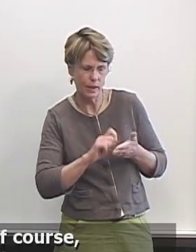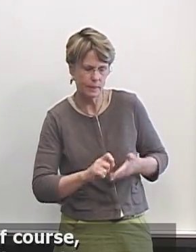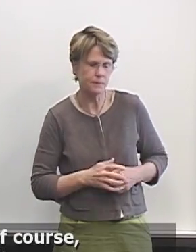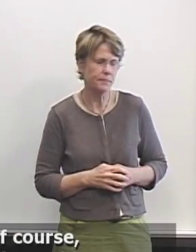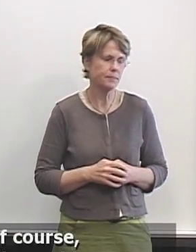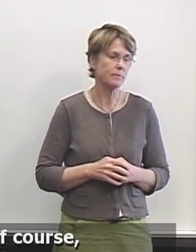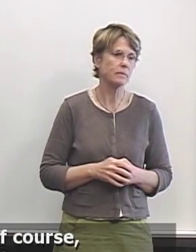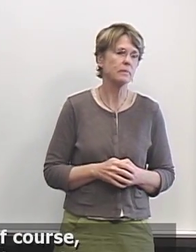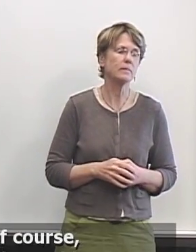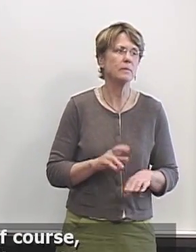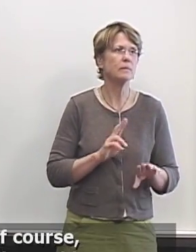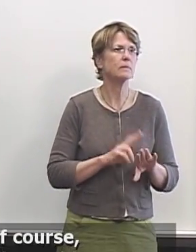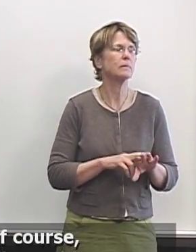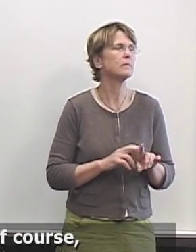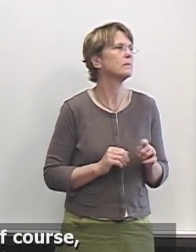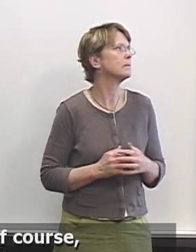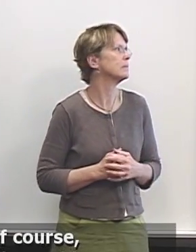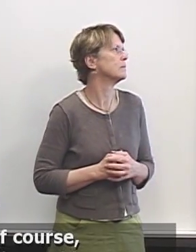And of course, there's the